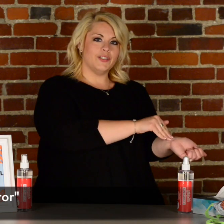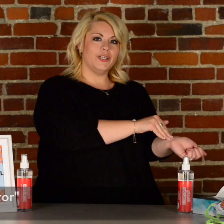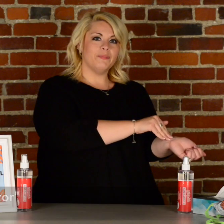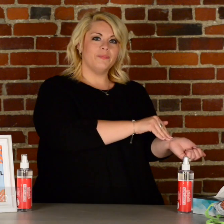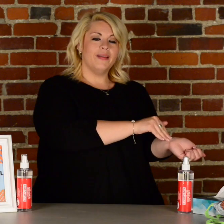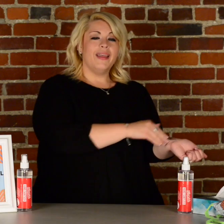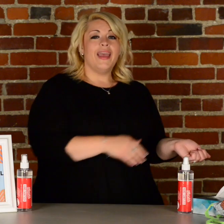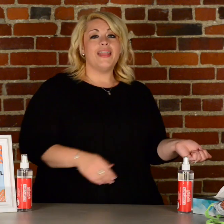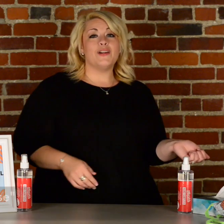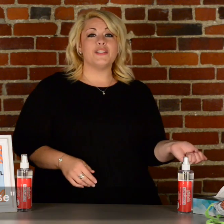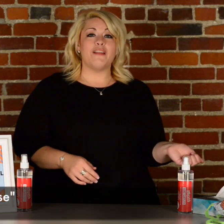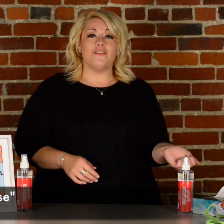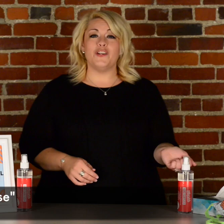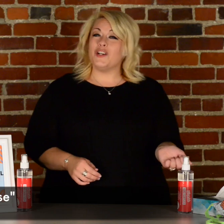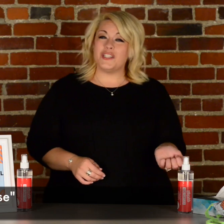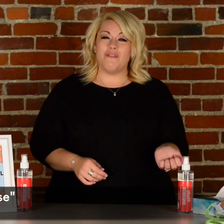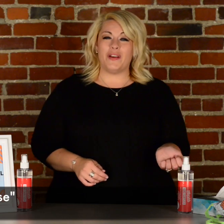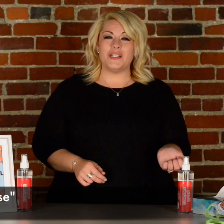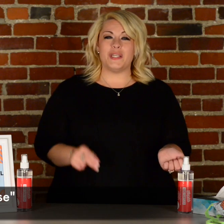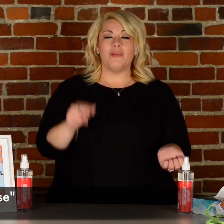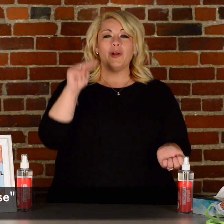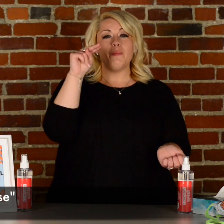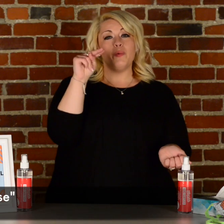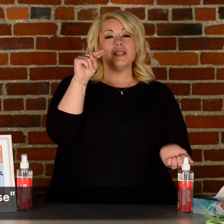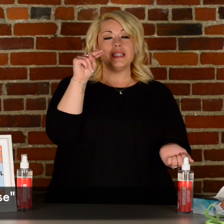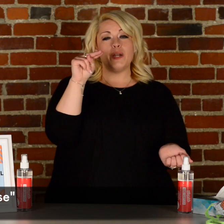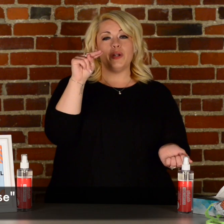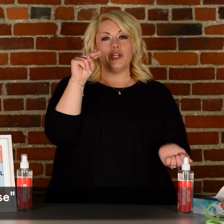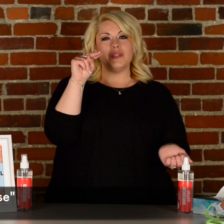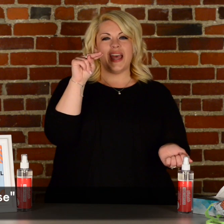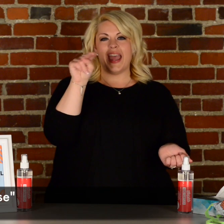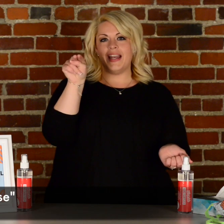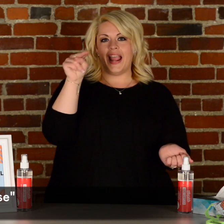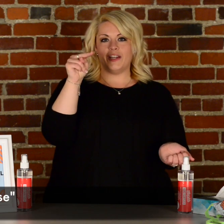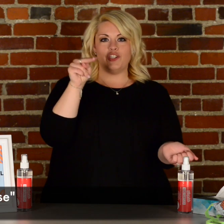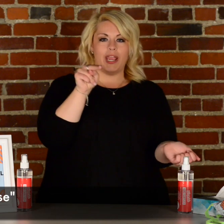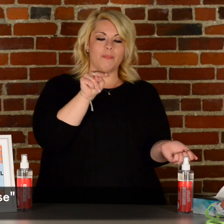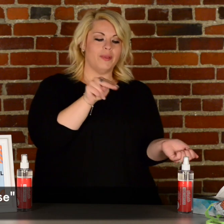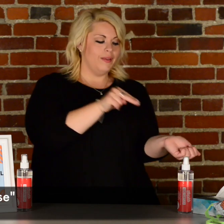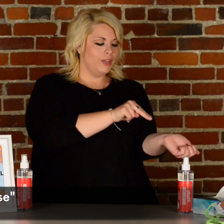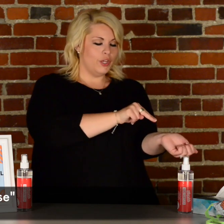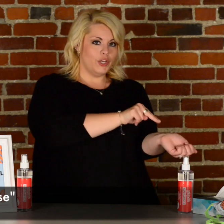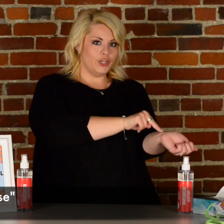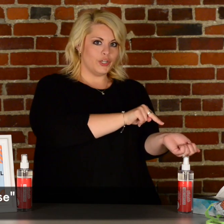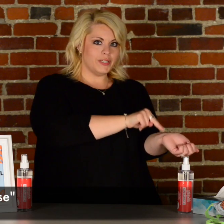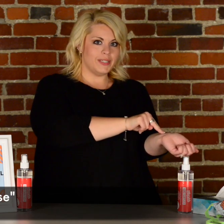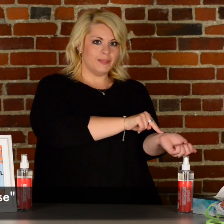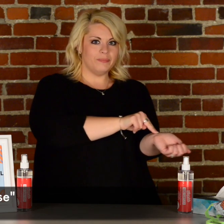Doctor. And then our sign for nurse, very similar, but instead we're going to use the N hand shape. Nurse.